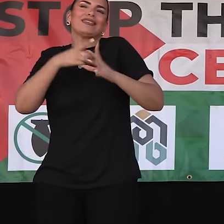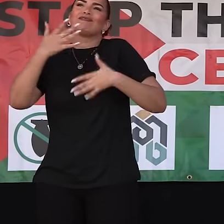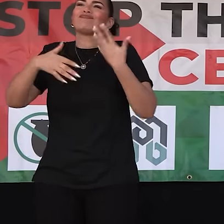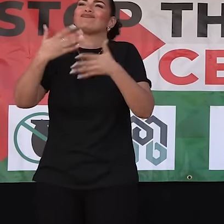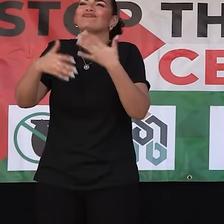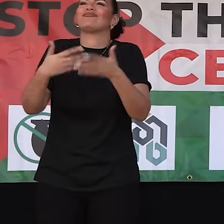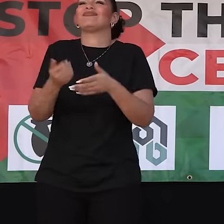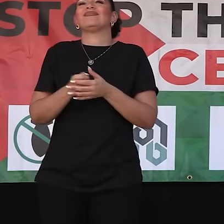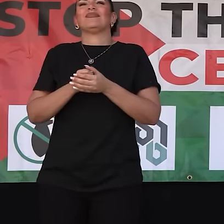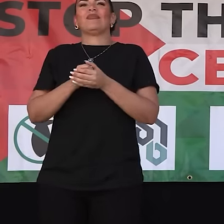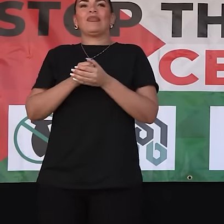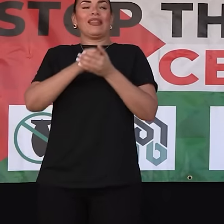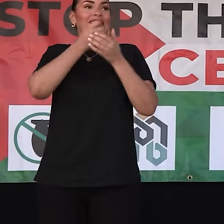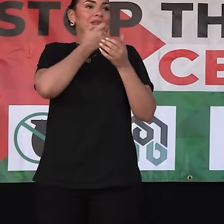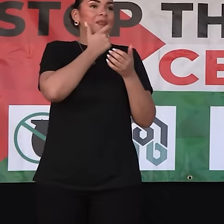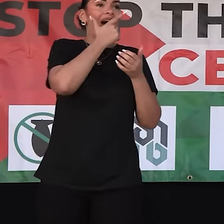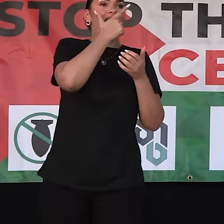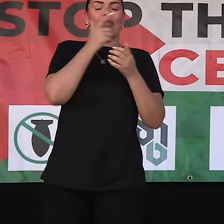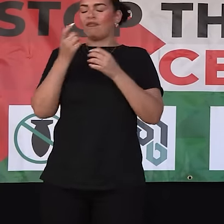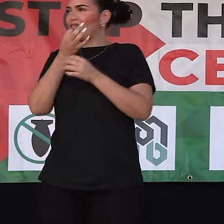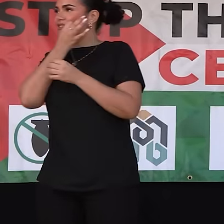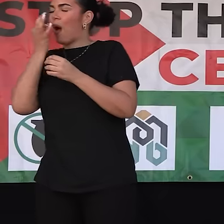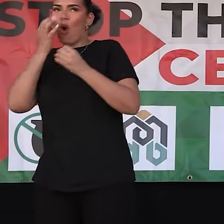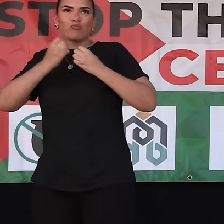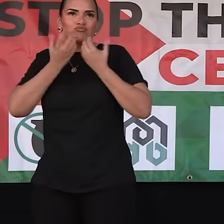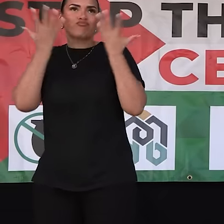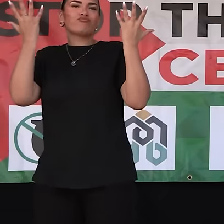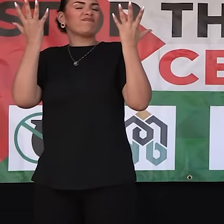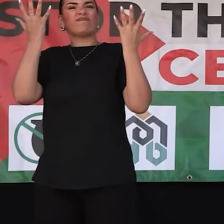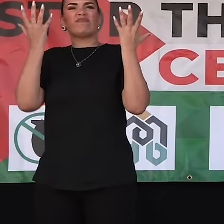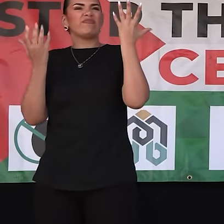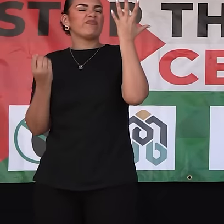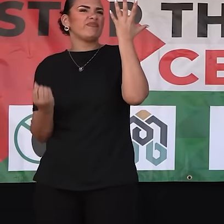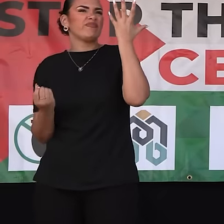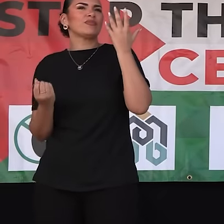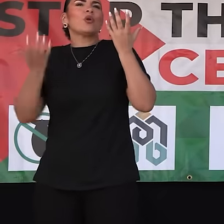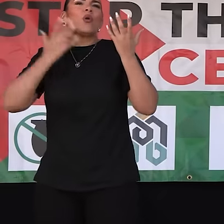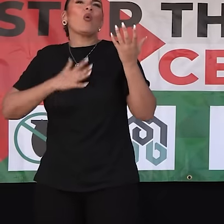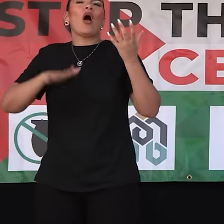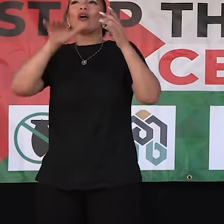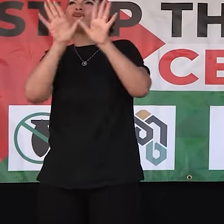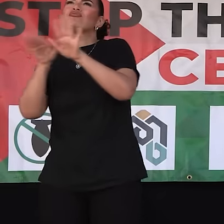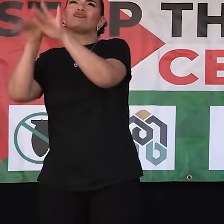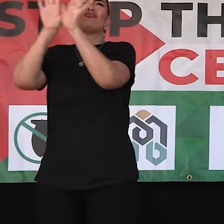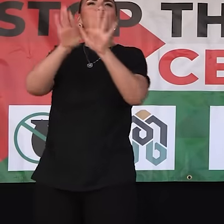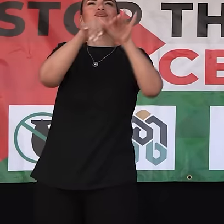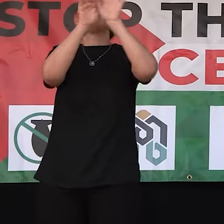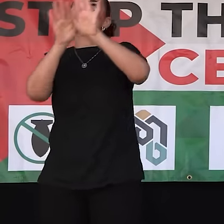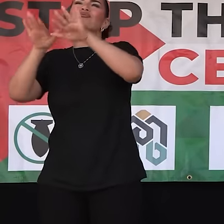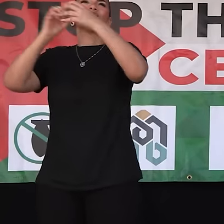not bloom like the flowers. Let us fly freely as those